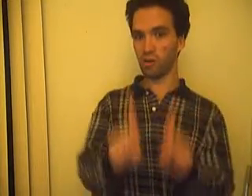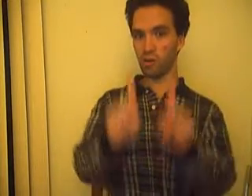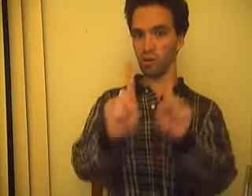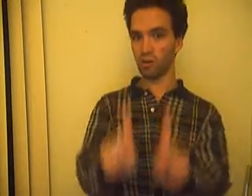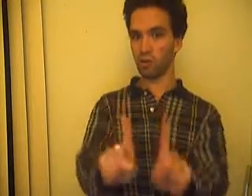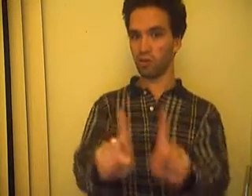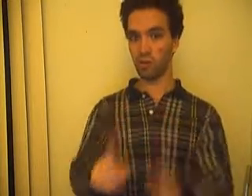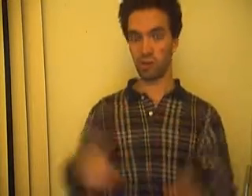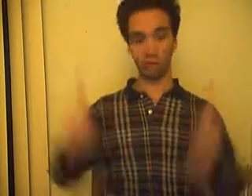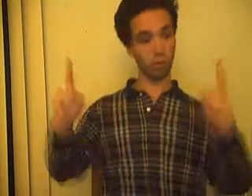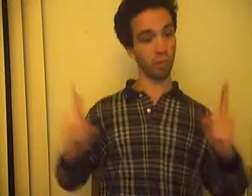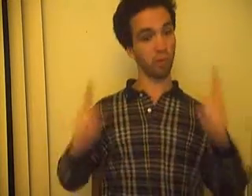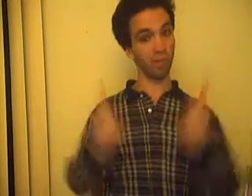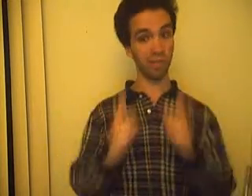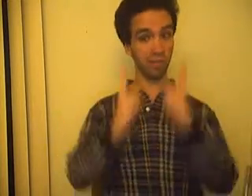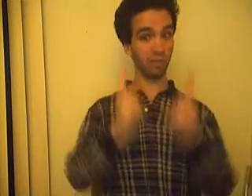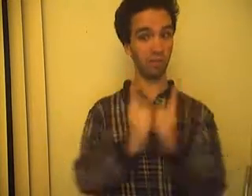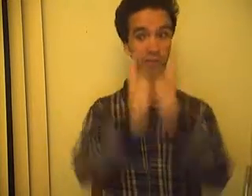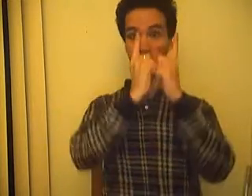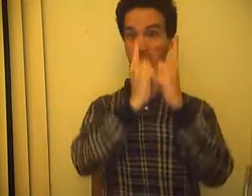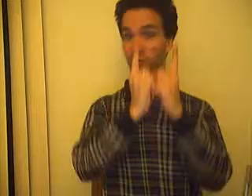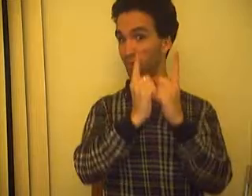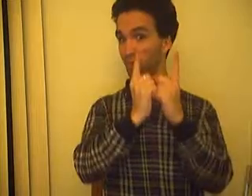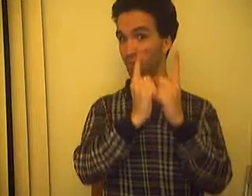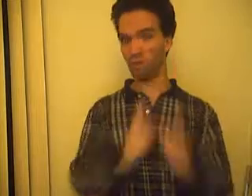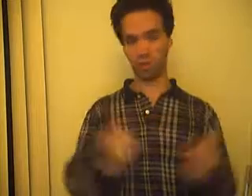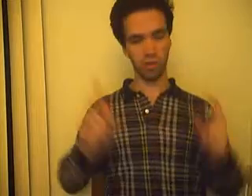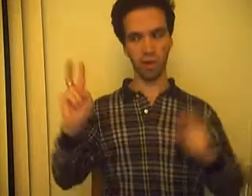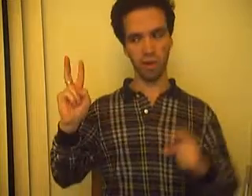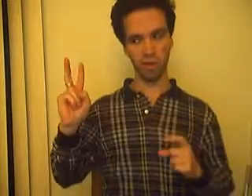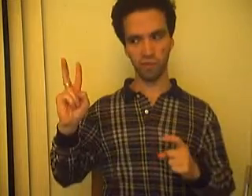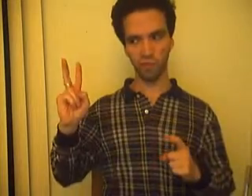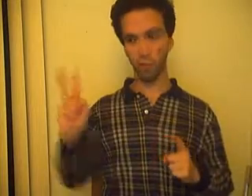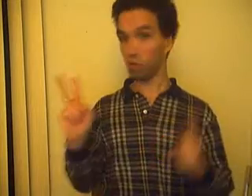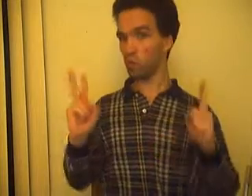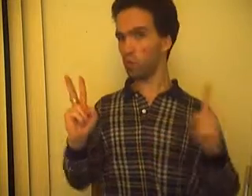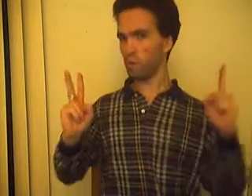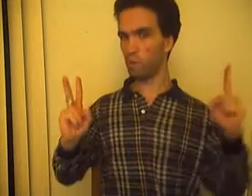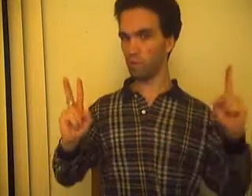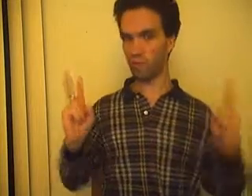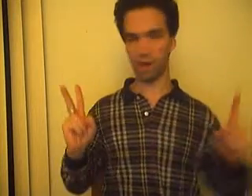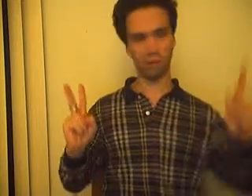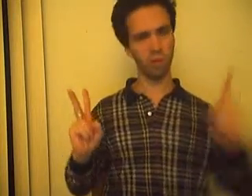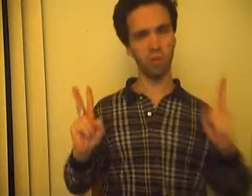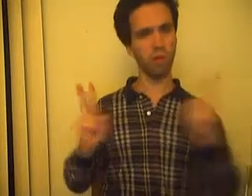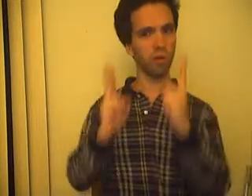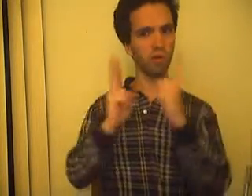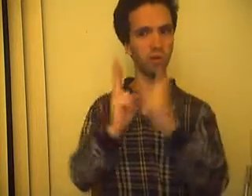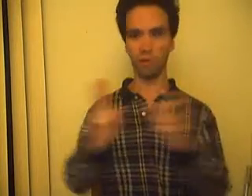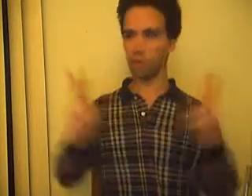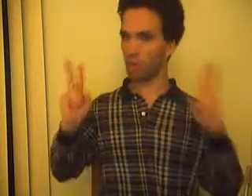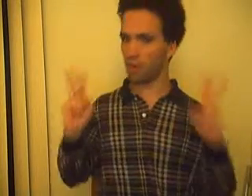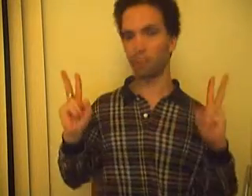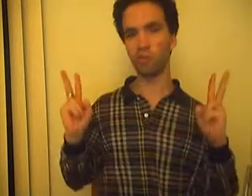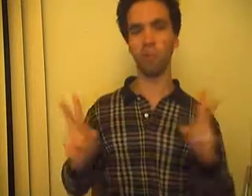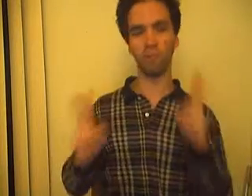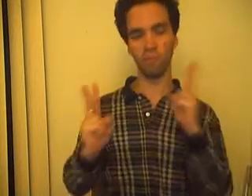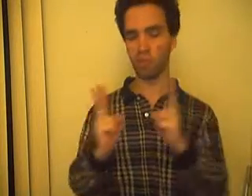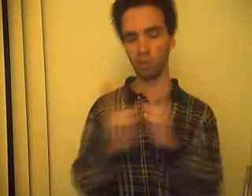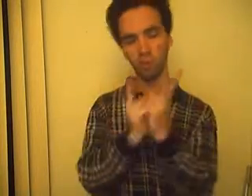along, you can have 2 people meet. You can have 2 people, in fact, meet 1 person, but you cannot have 2 people meet 2 people